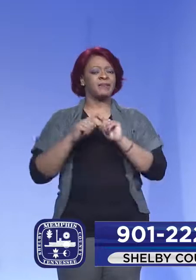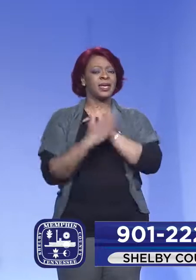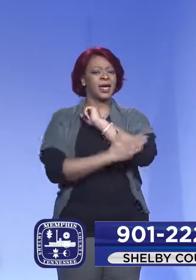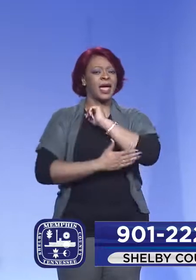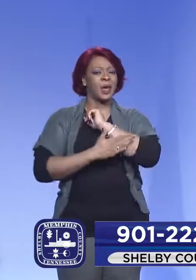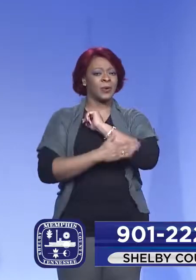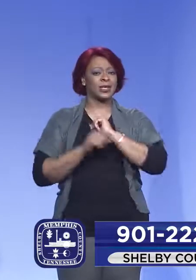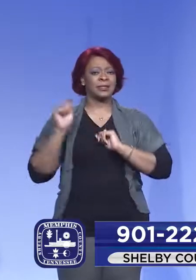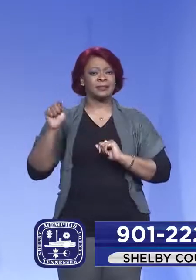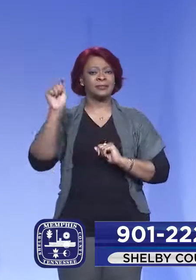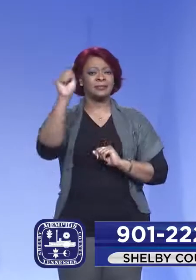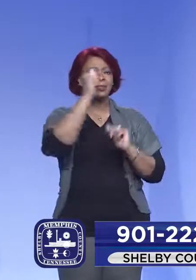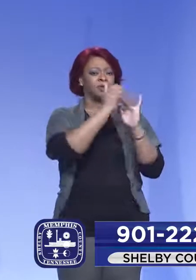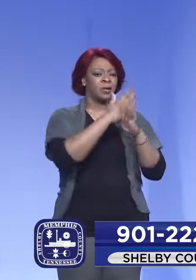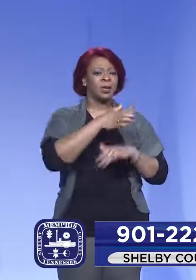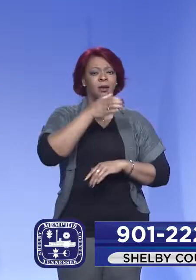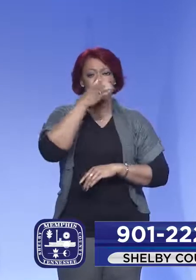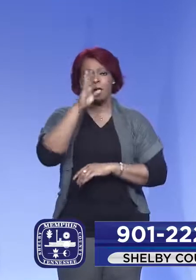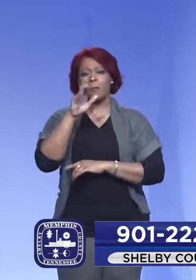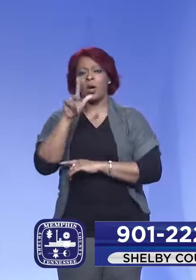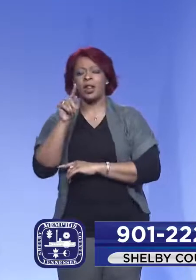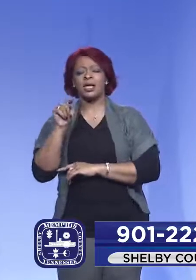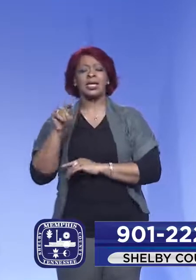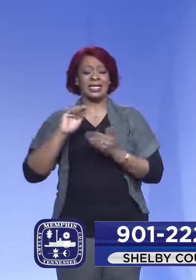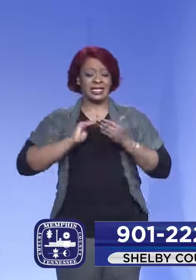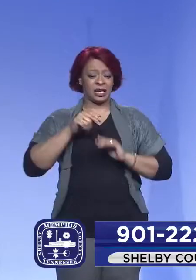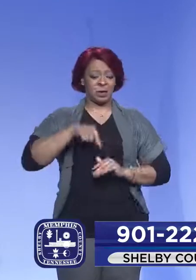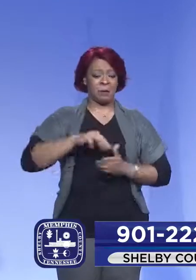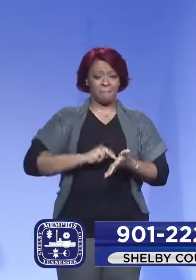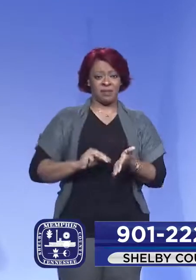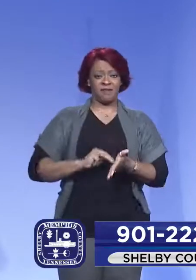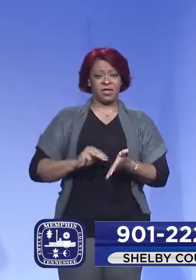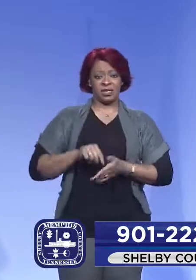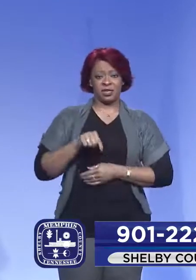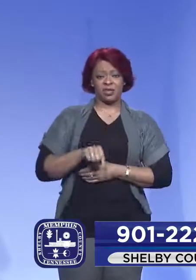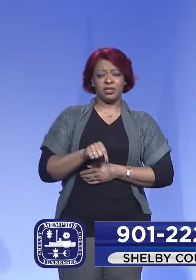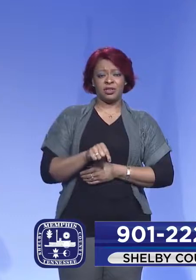municipalities, we find that in the city of Memphis,